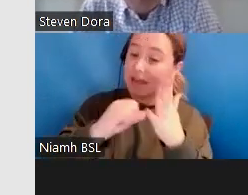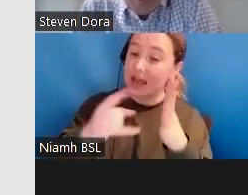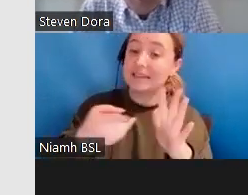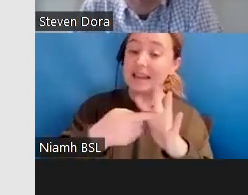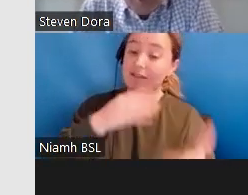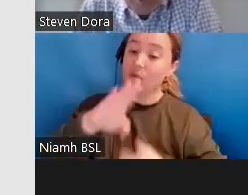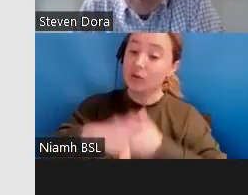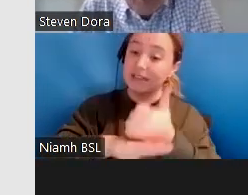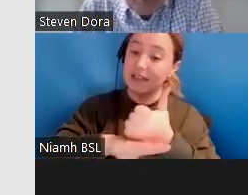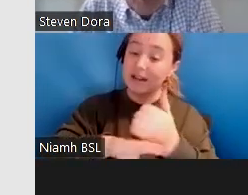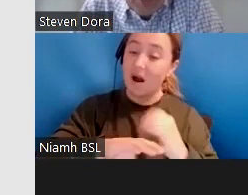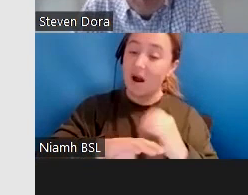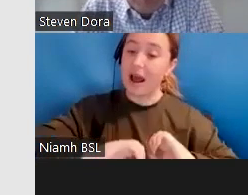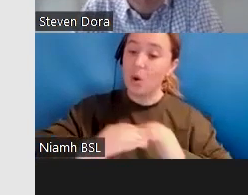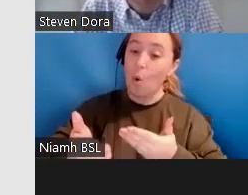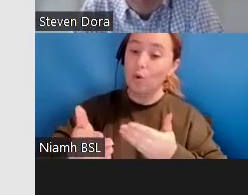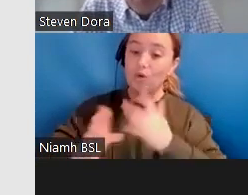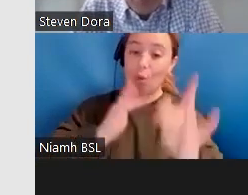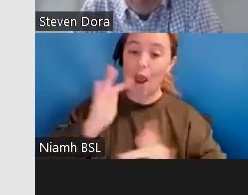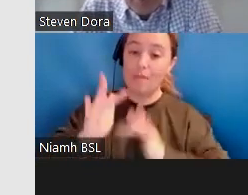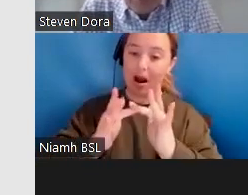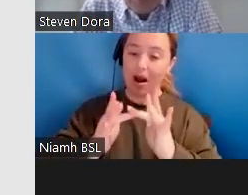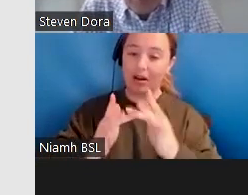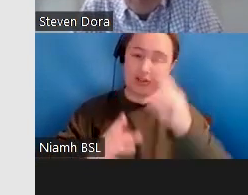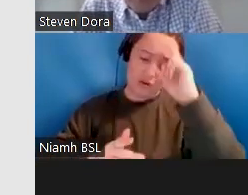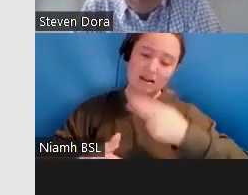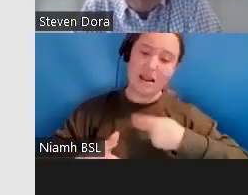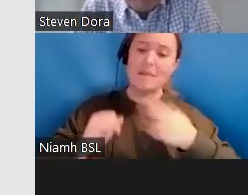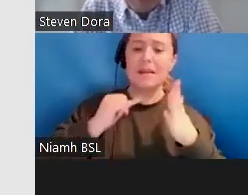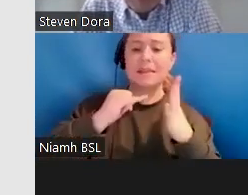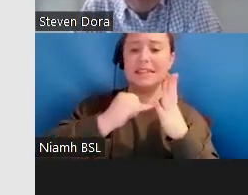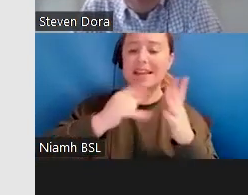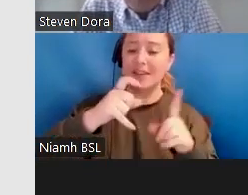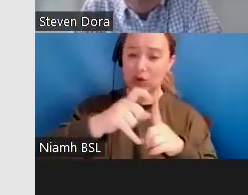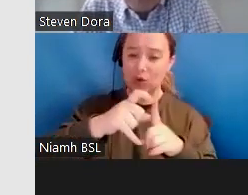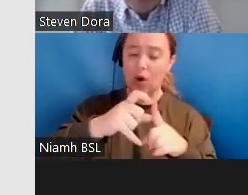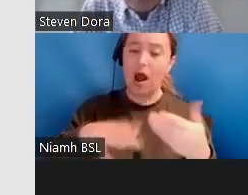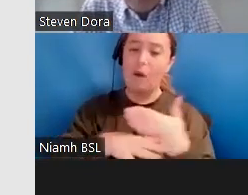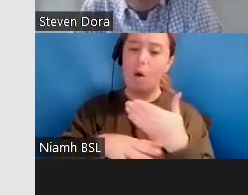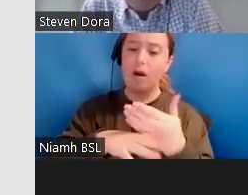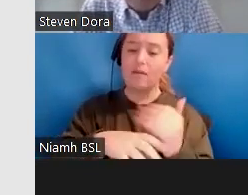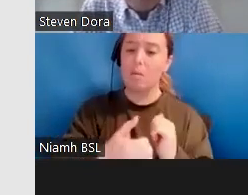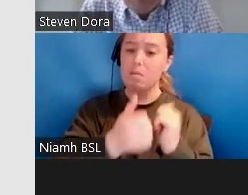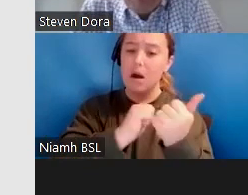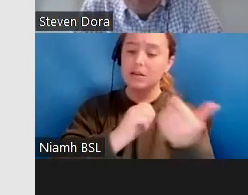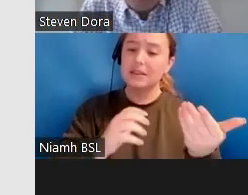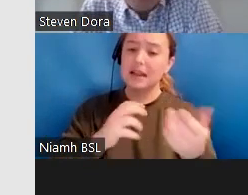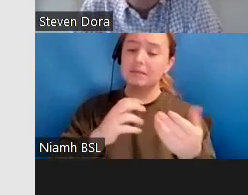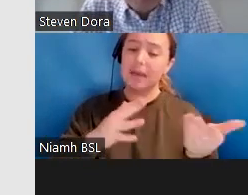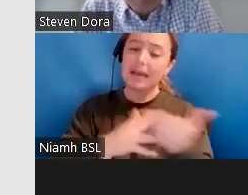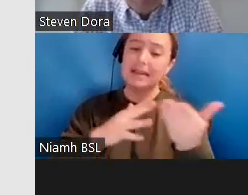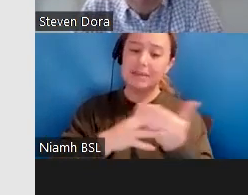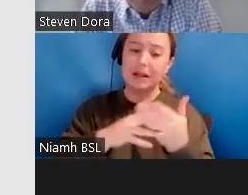webinar. As Theo said, my name is Stephen Dora, and I work in the Bus Accessibility and Active Travel Directorate in Transport